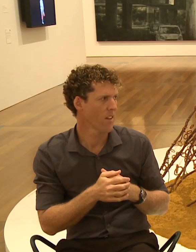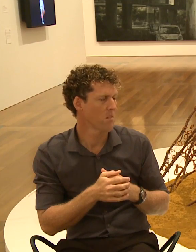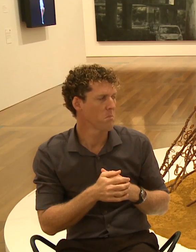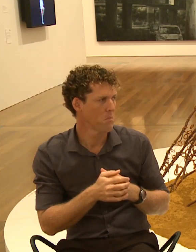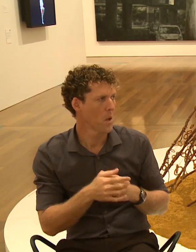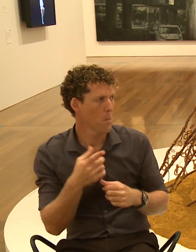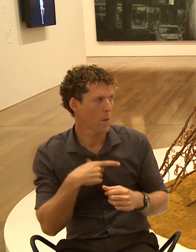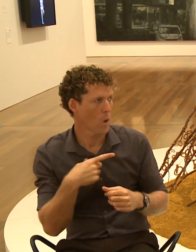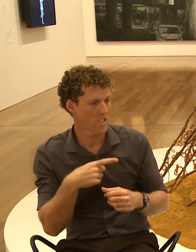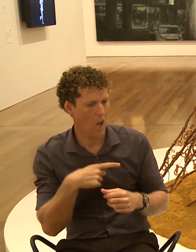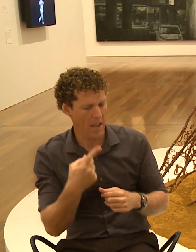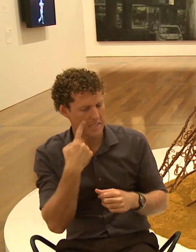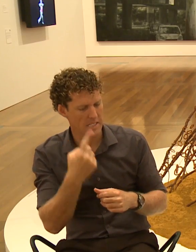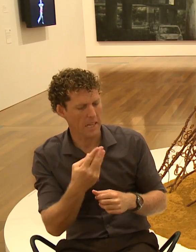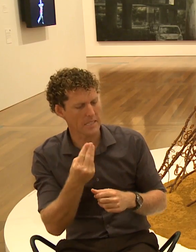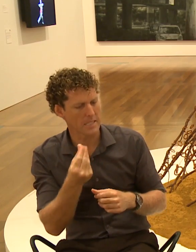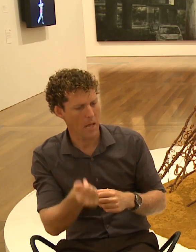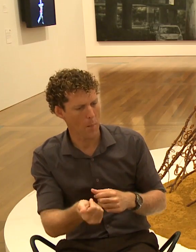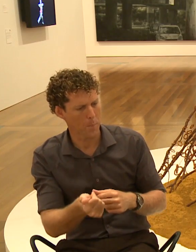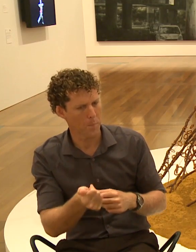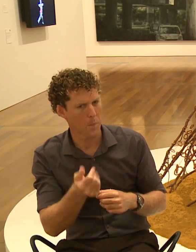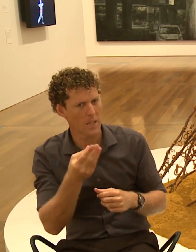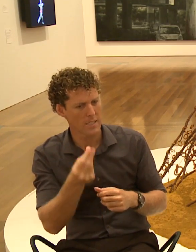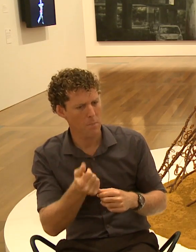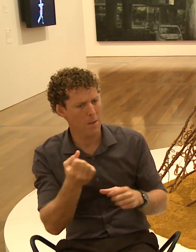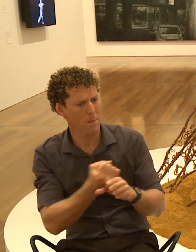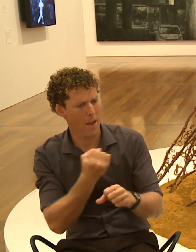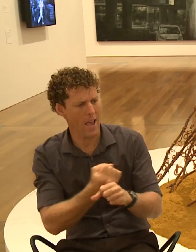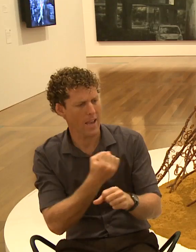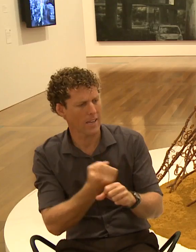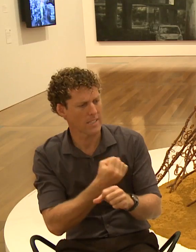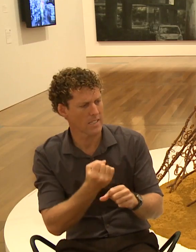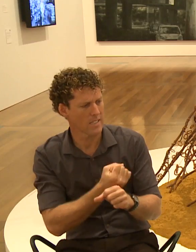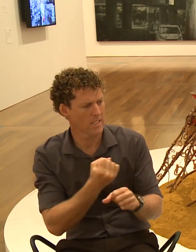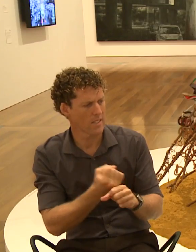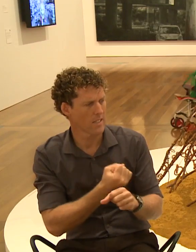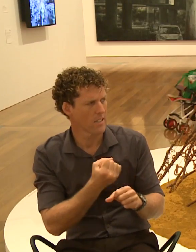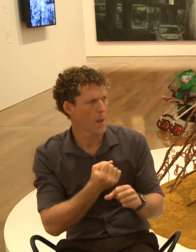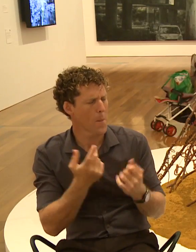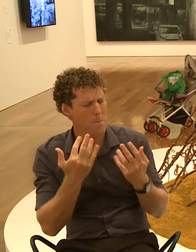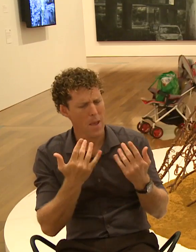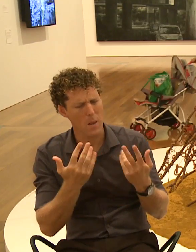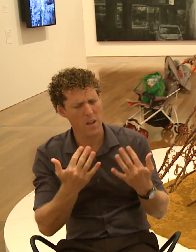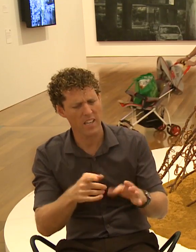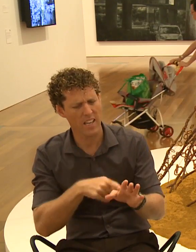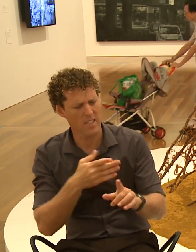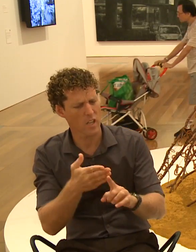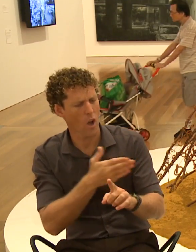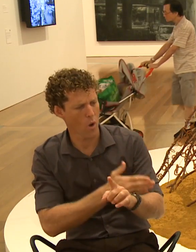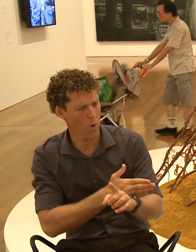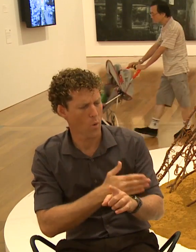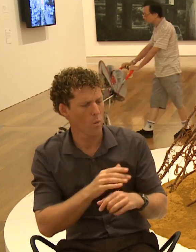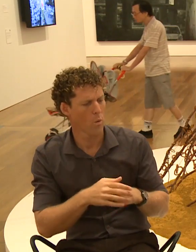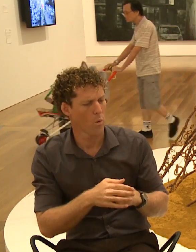yes, and of course I had seen some that had been constructed probably many years ago,